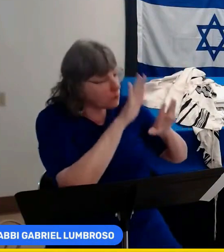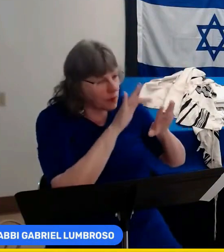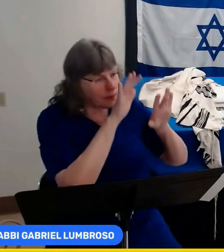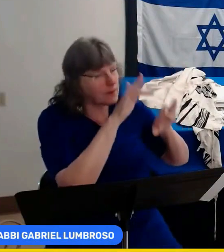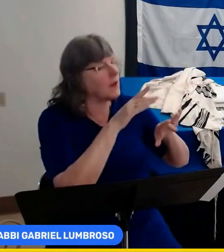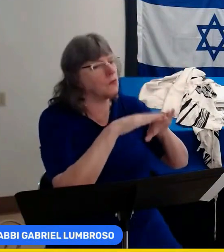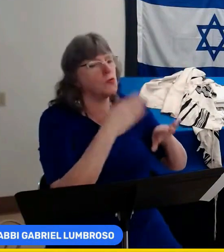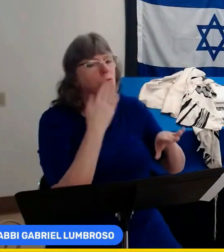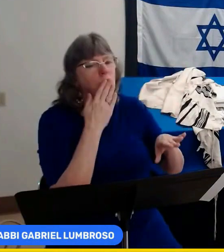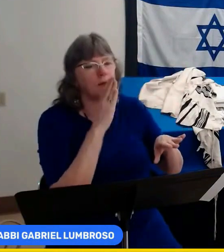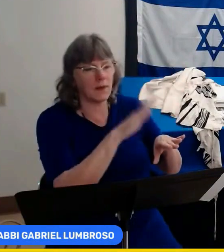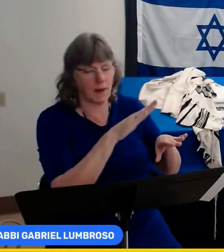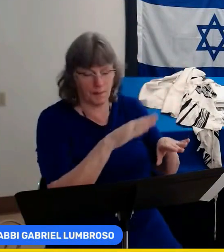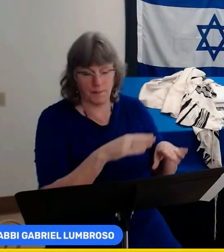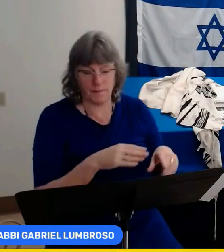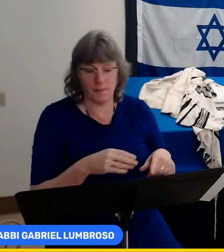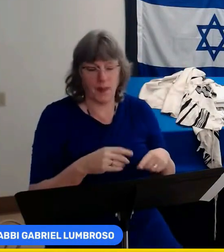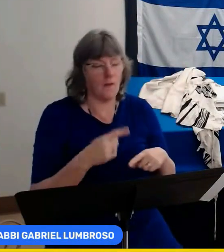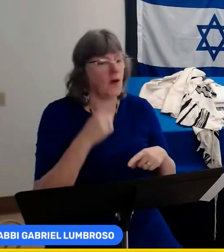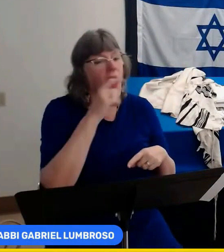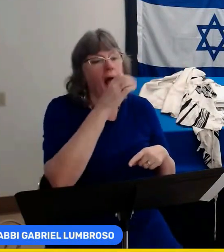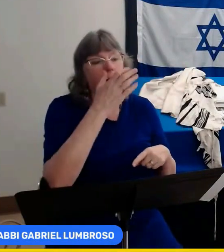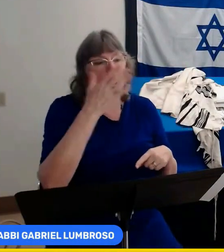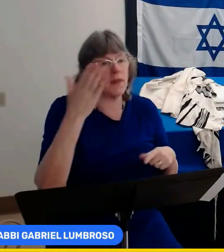Because for everything that happened,